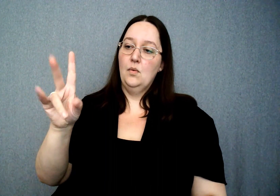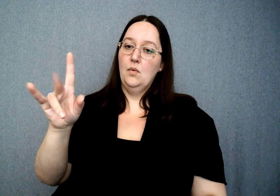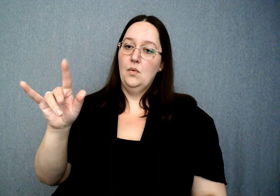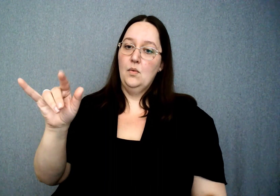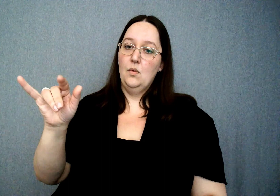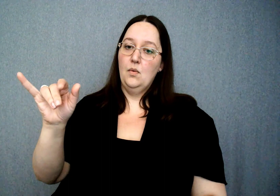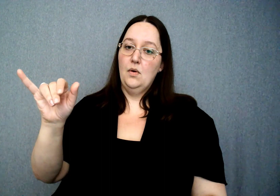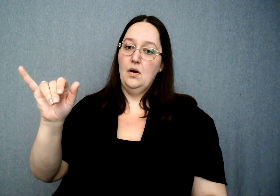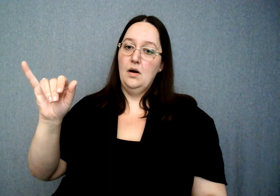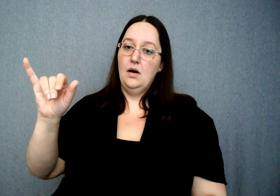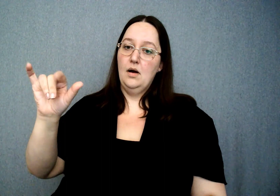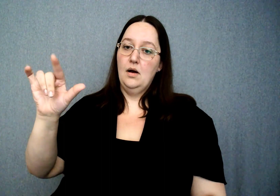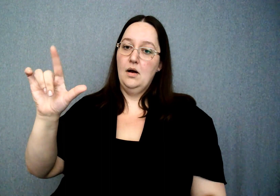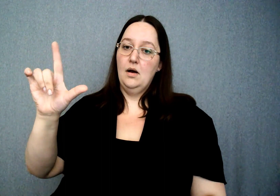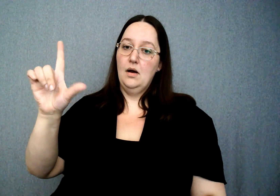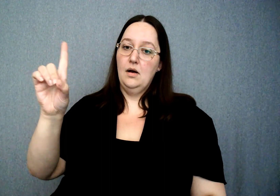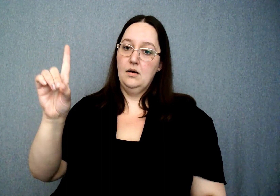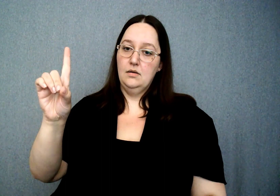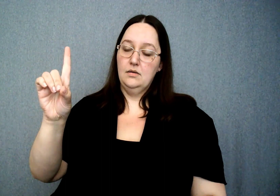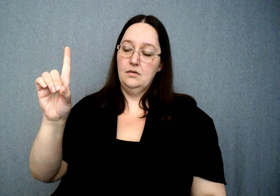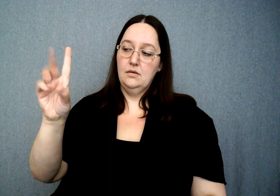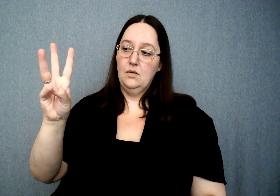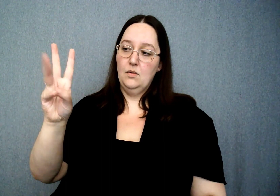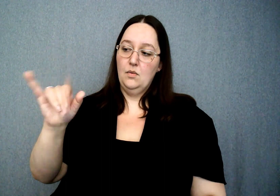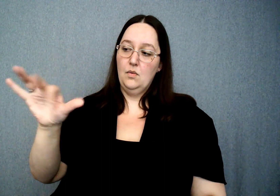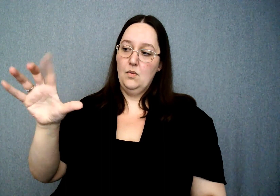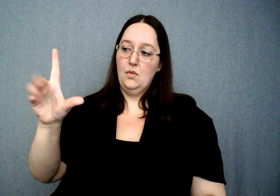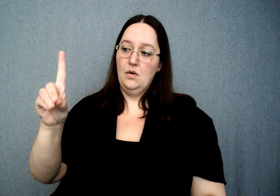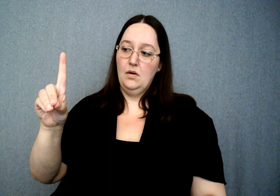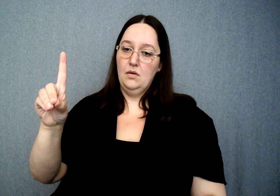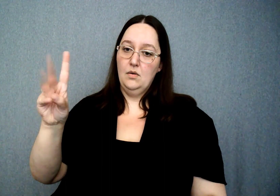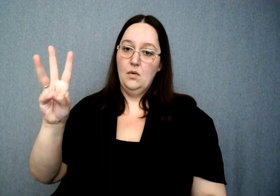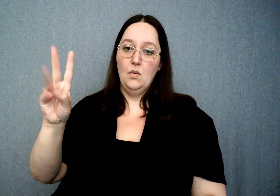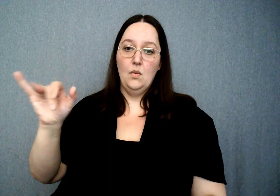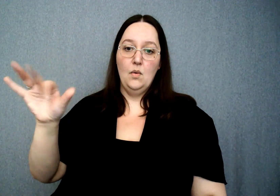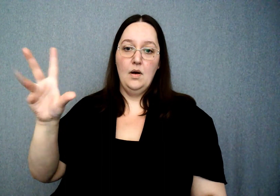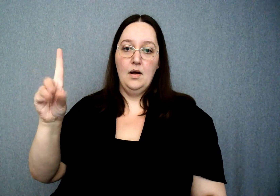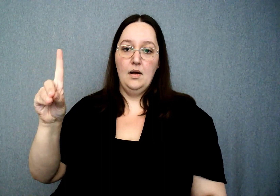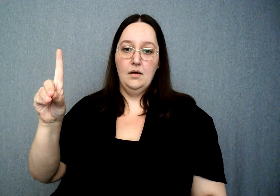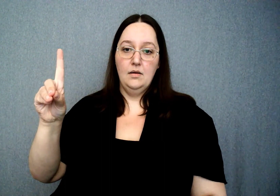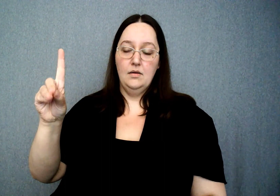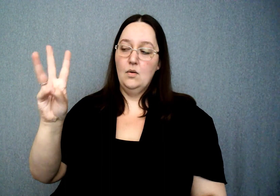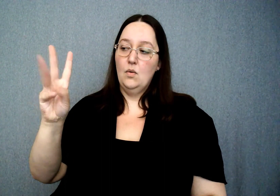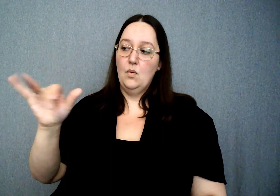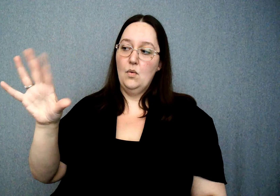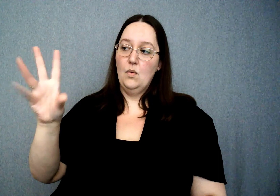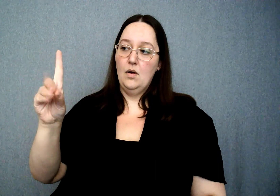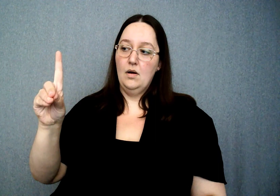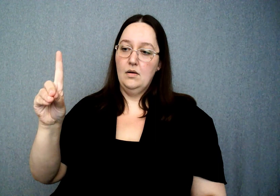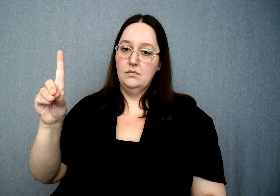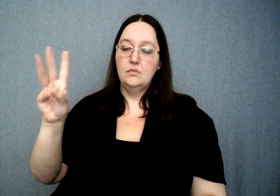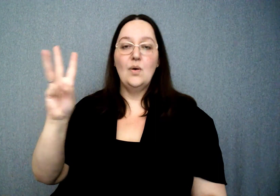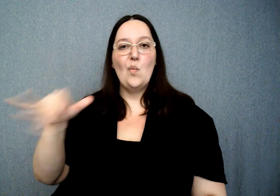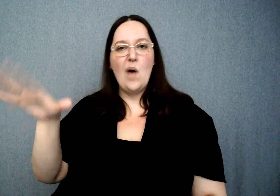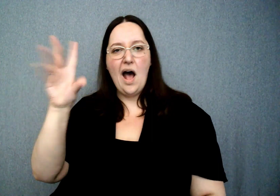W, you're going to wiggle your fingers to that I, to the L, to the D. Wild. It's almost like the sign fingerspelling.